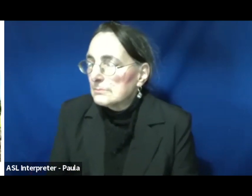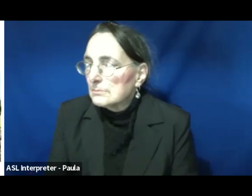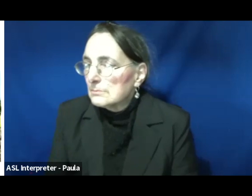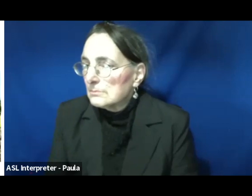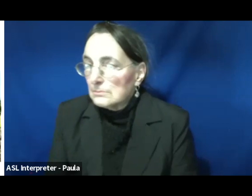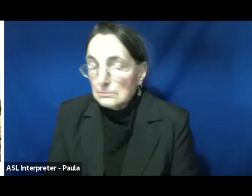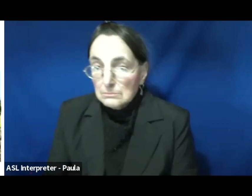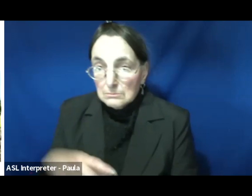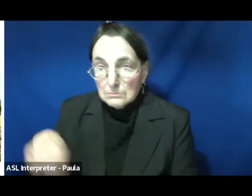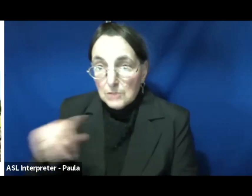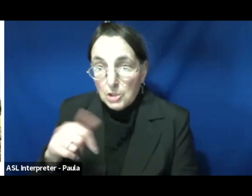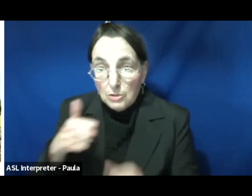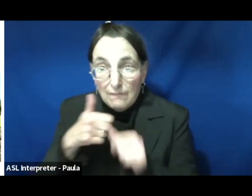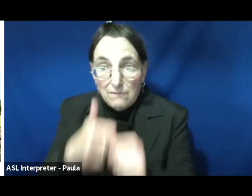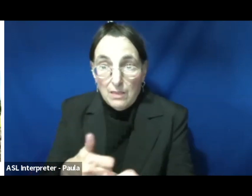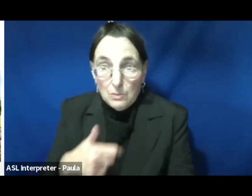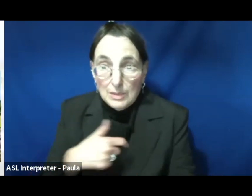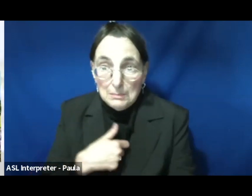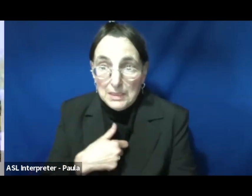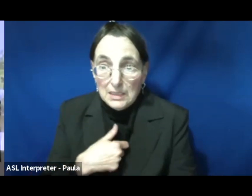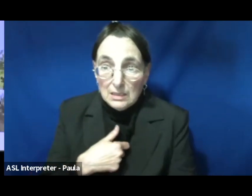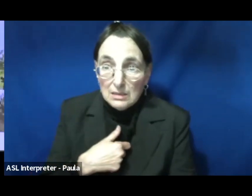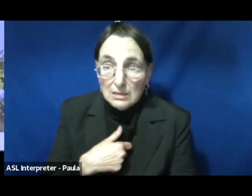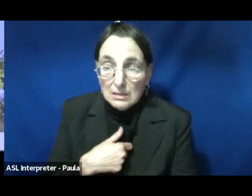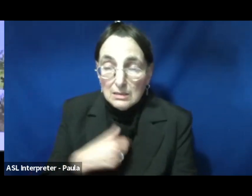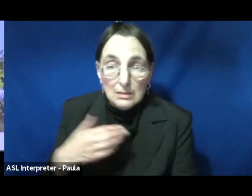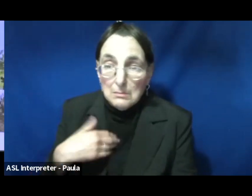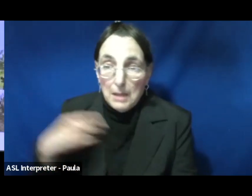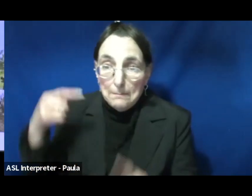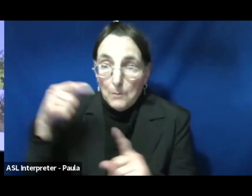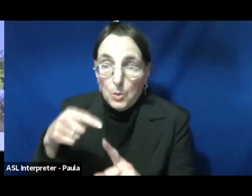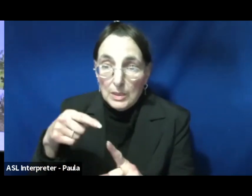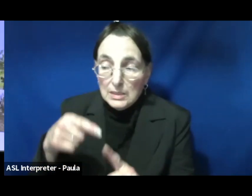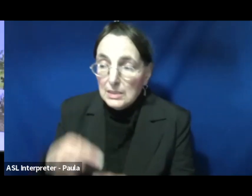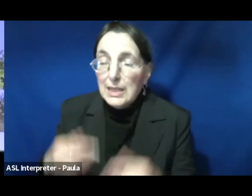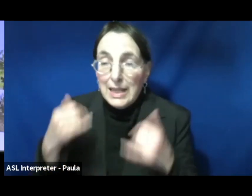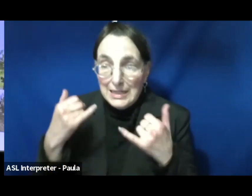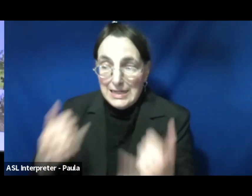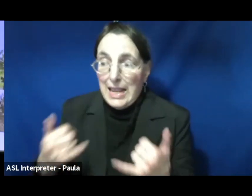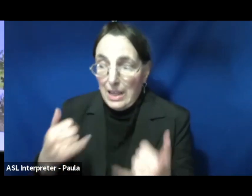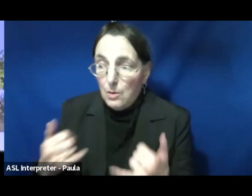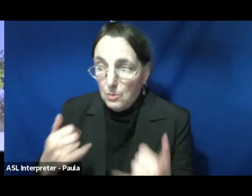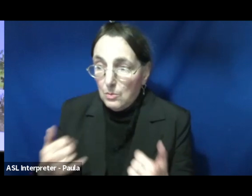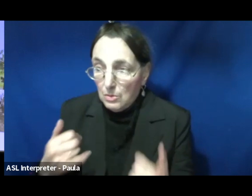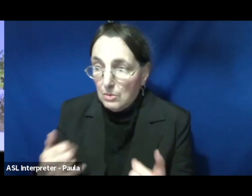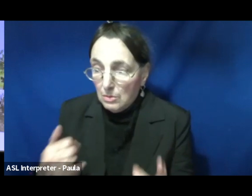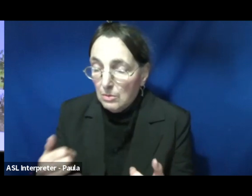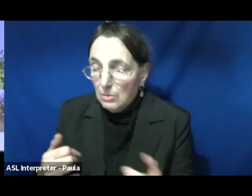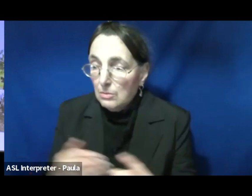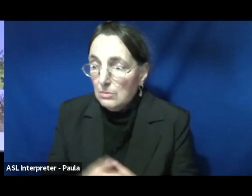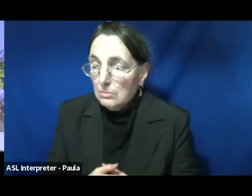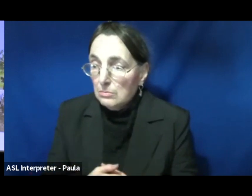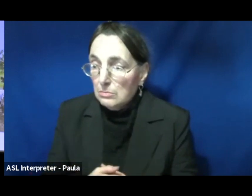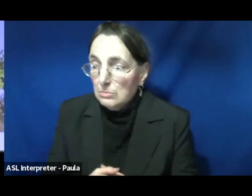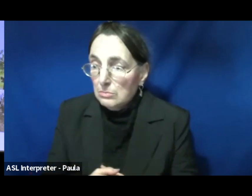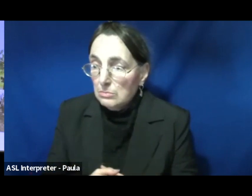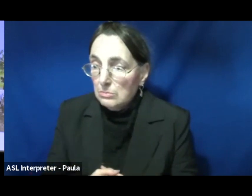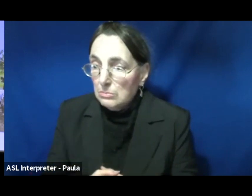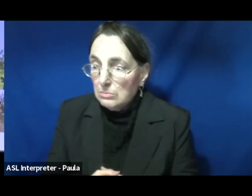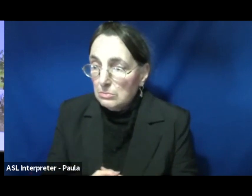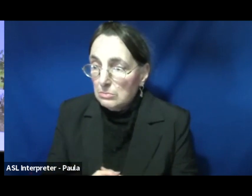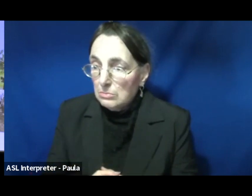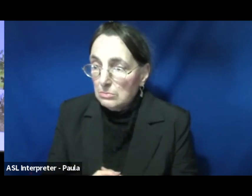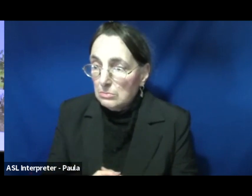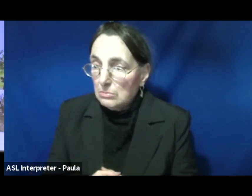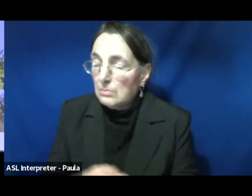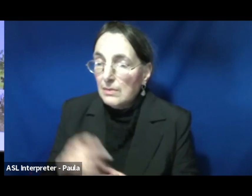Are you with me? Are you following me here? And now I'm into burning. I'm burning. See, this is one of our fields